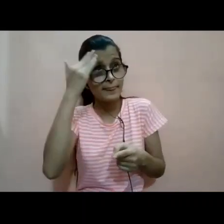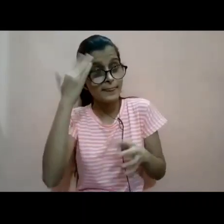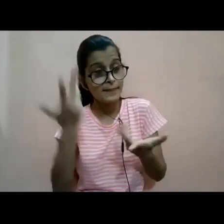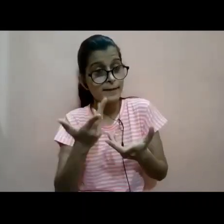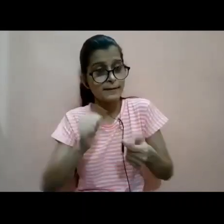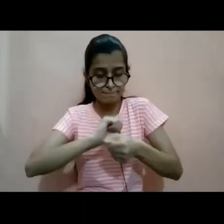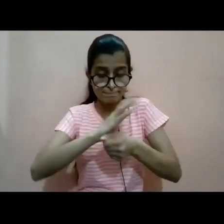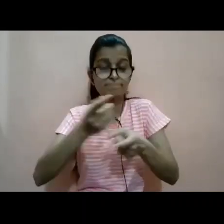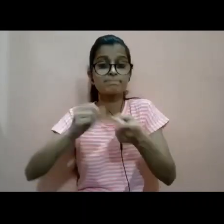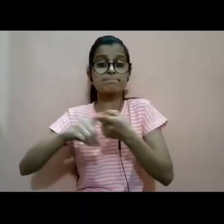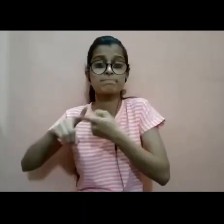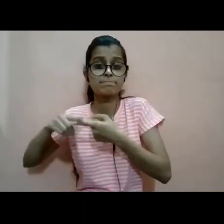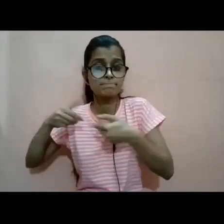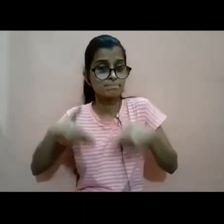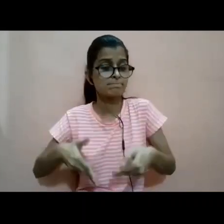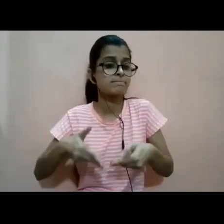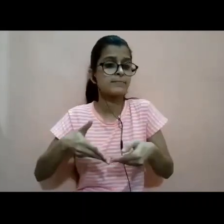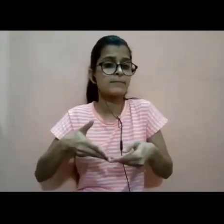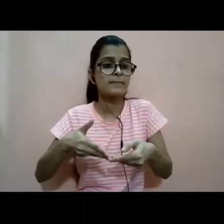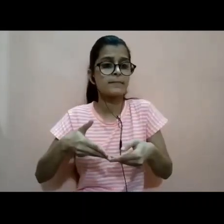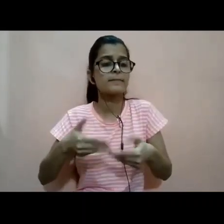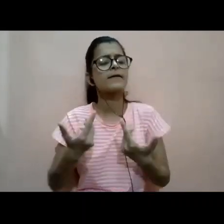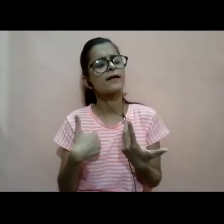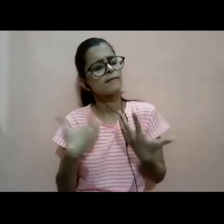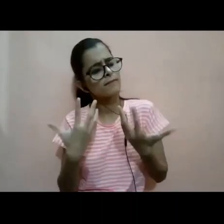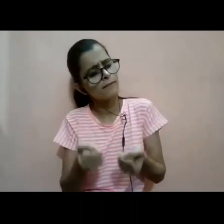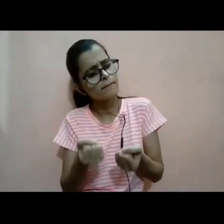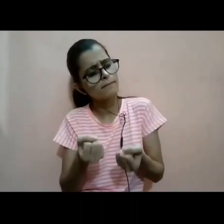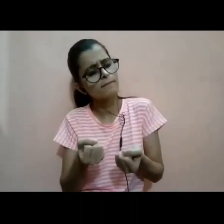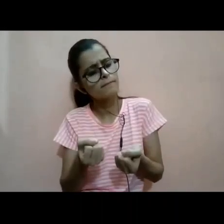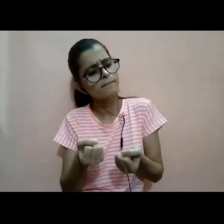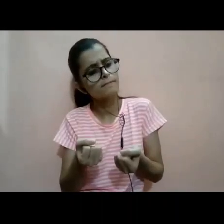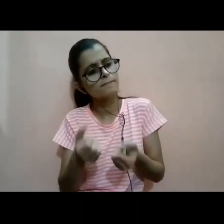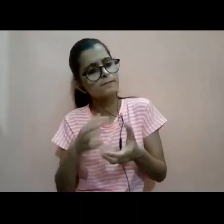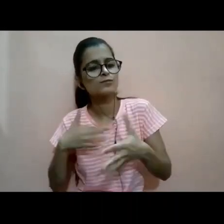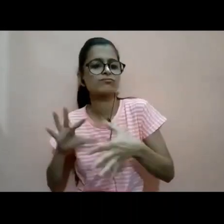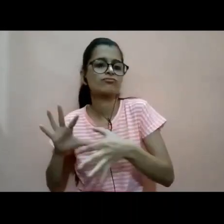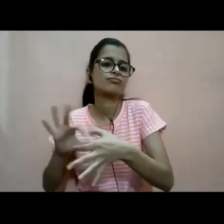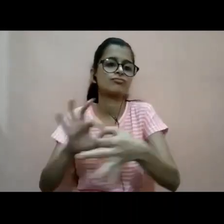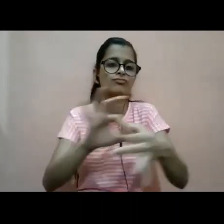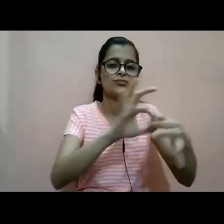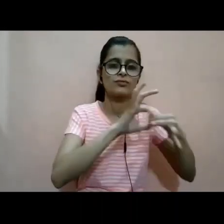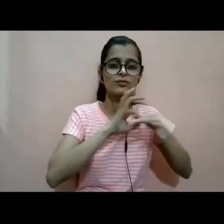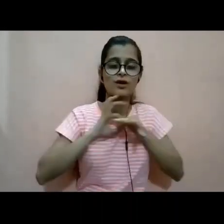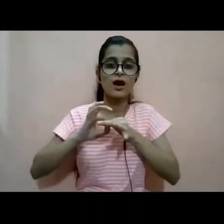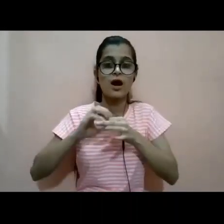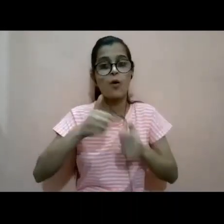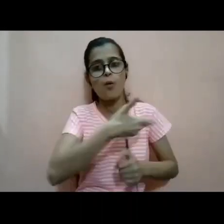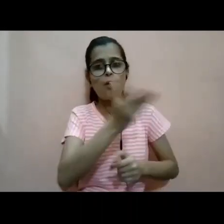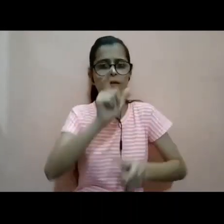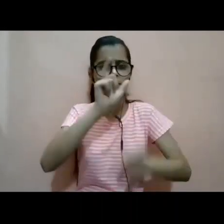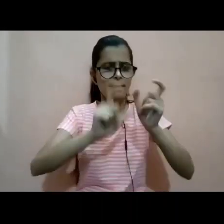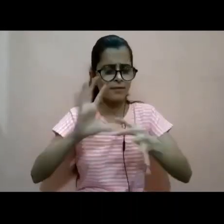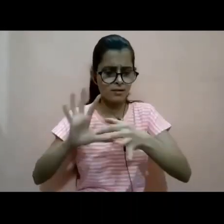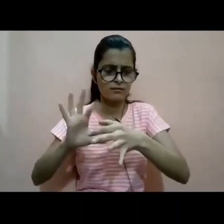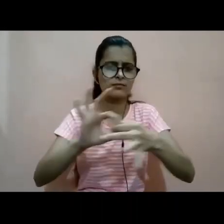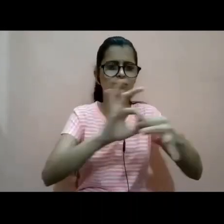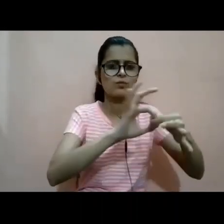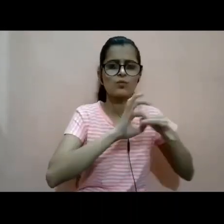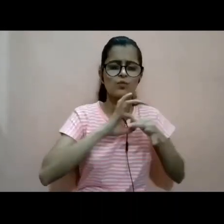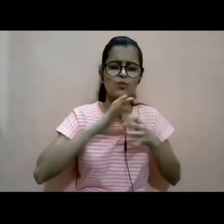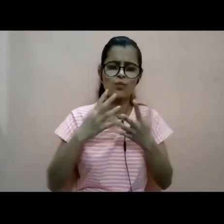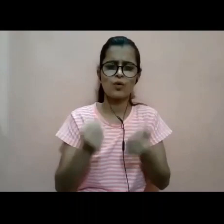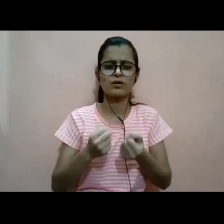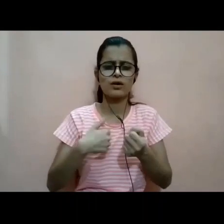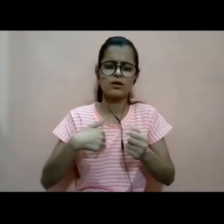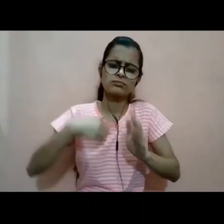post-pandemic, is that I want to connect with others, to be with others. I have a deep, deep